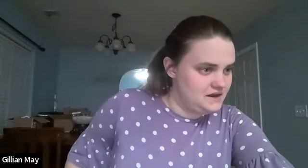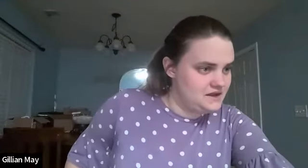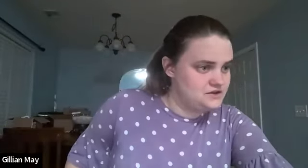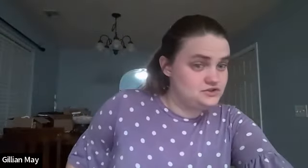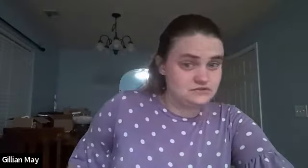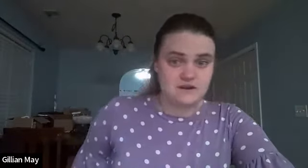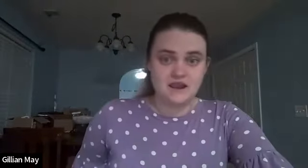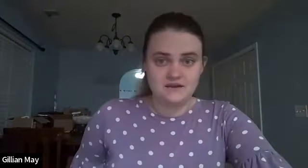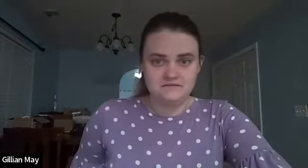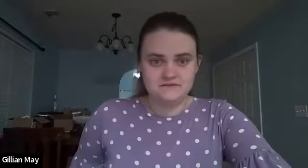Then giraffe,